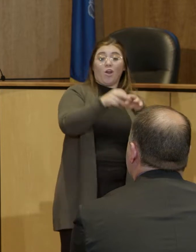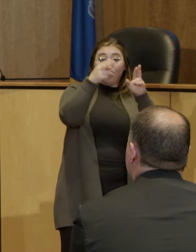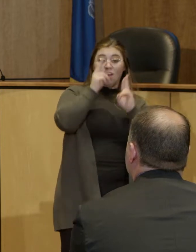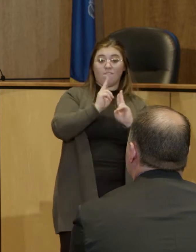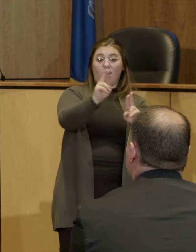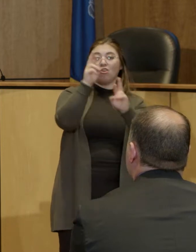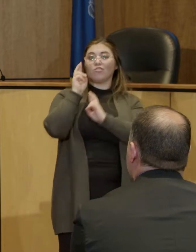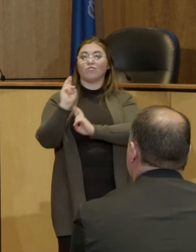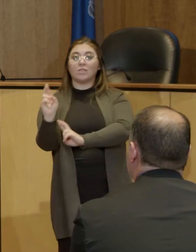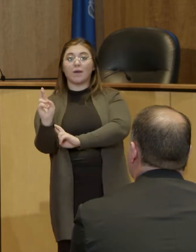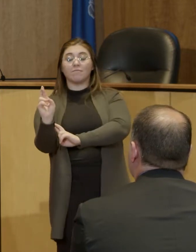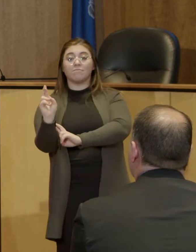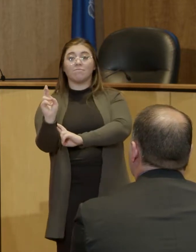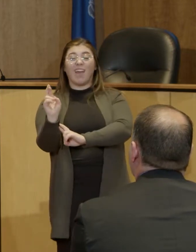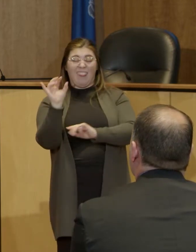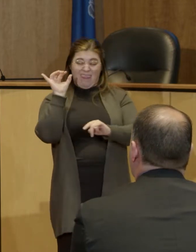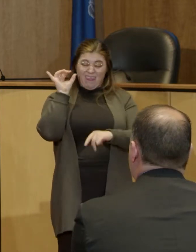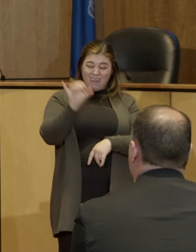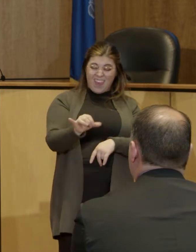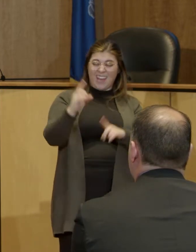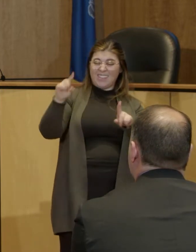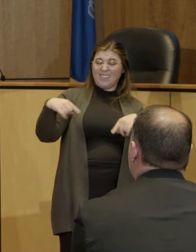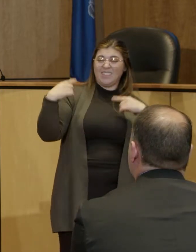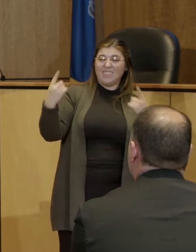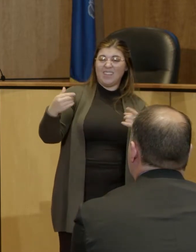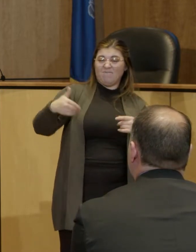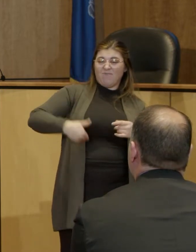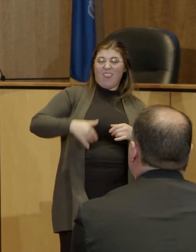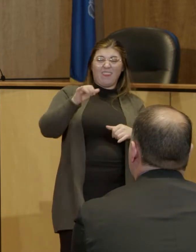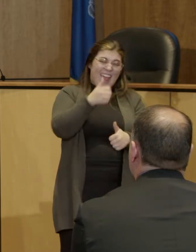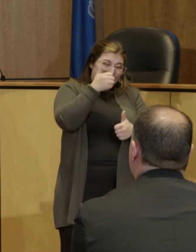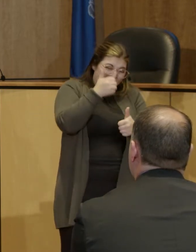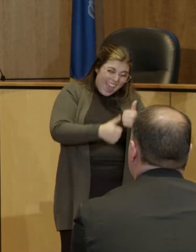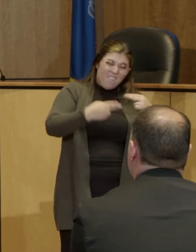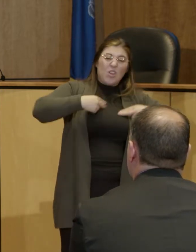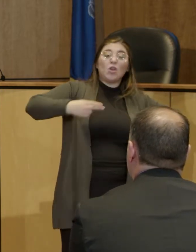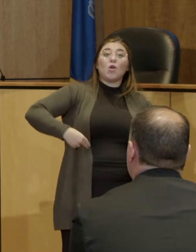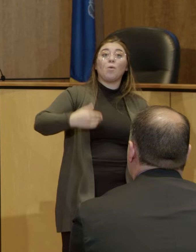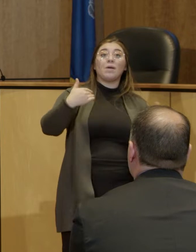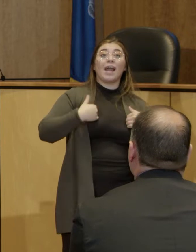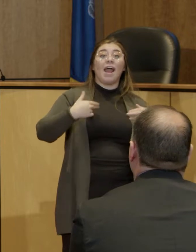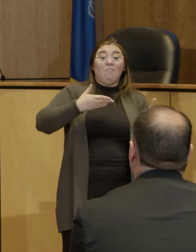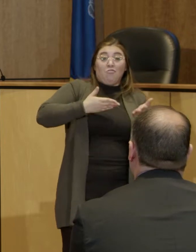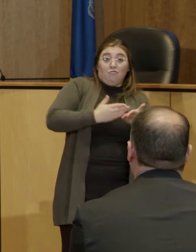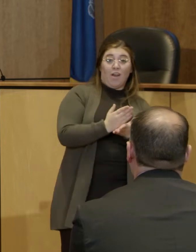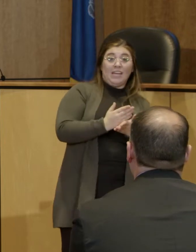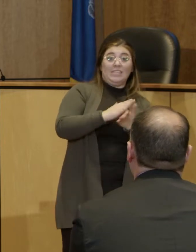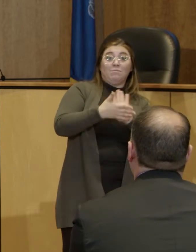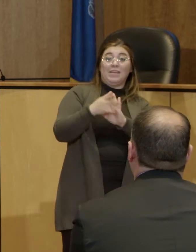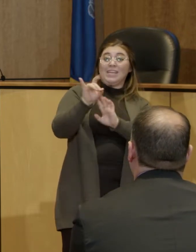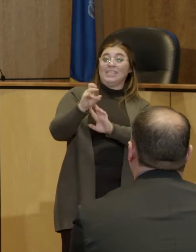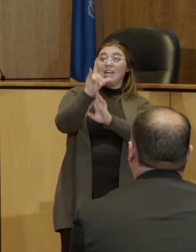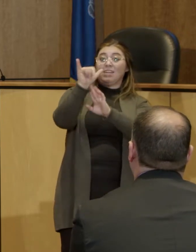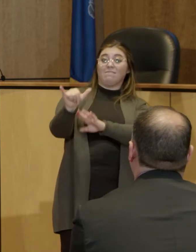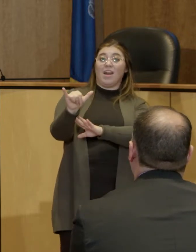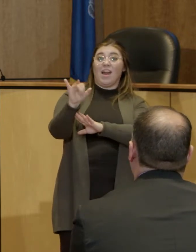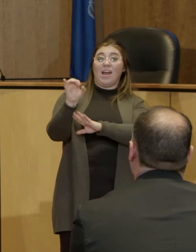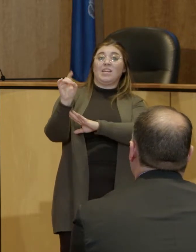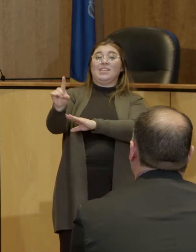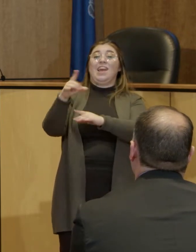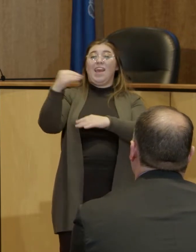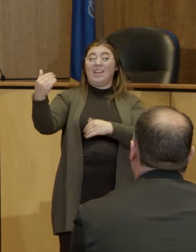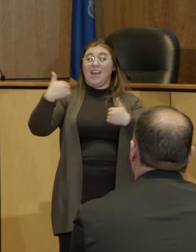respect. That sense that every human had the right to be dignified and to have dignity